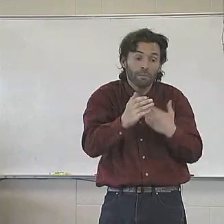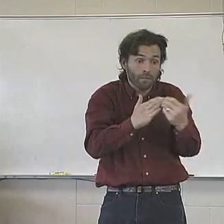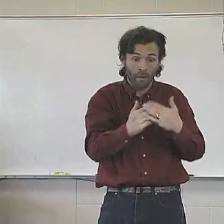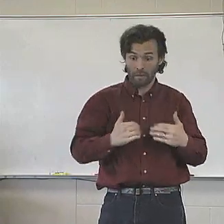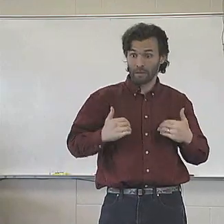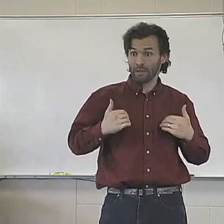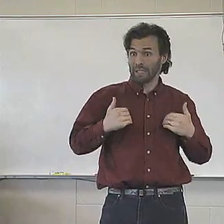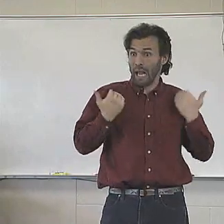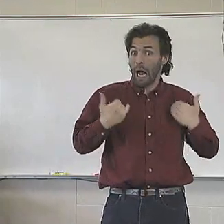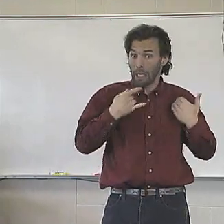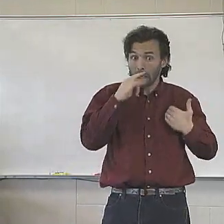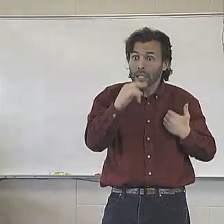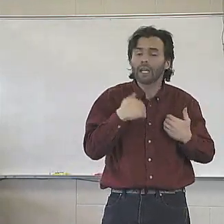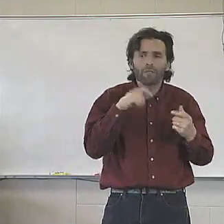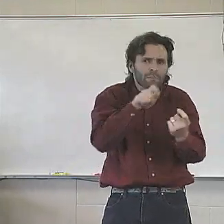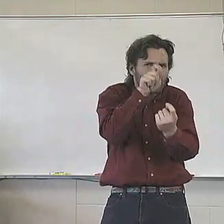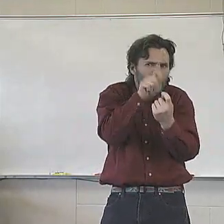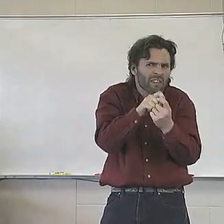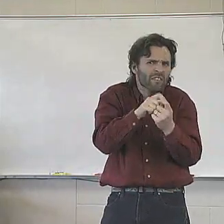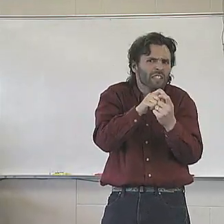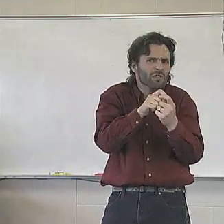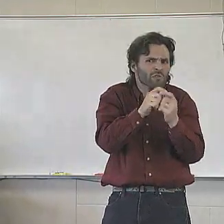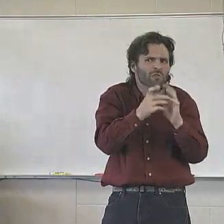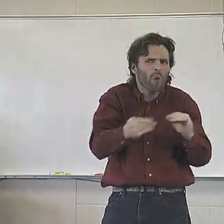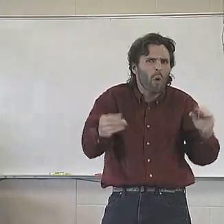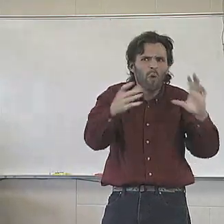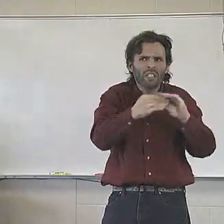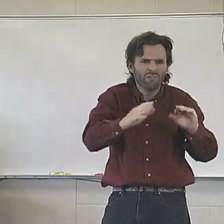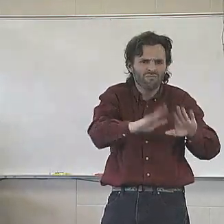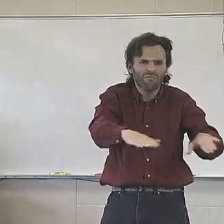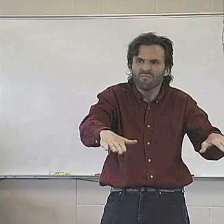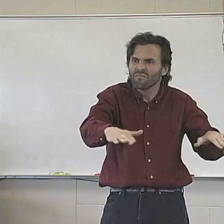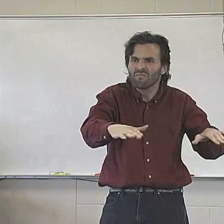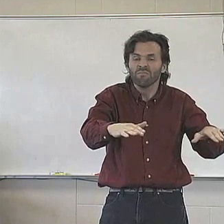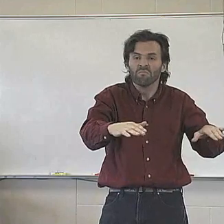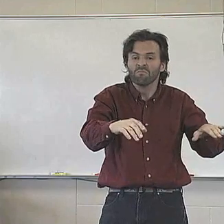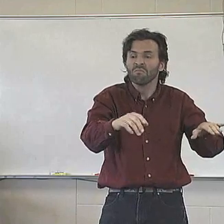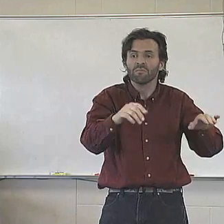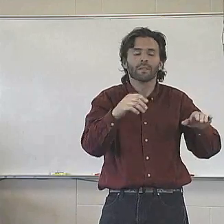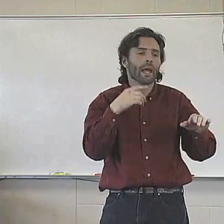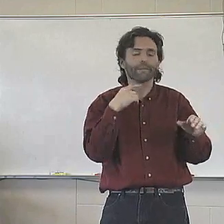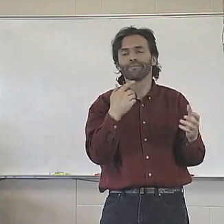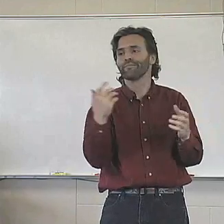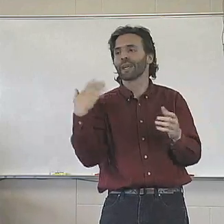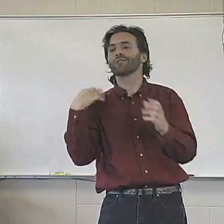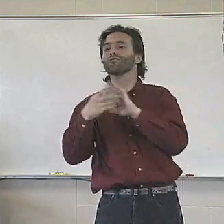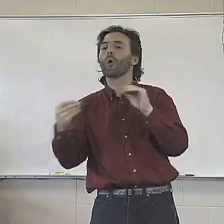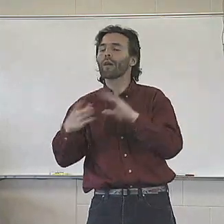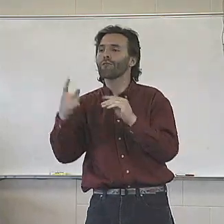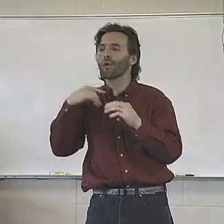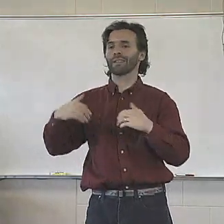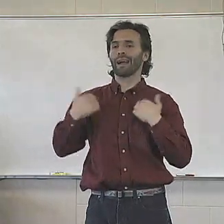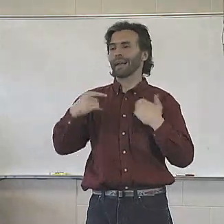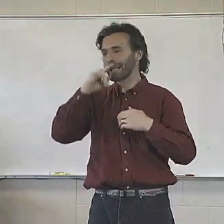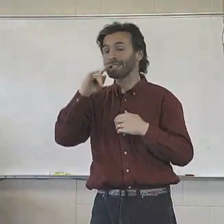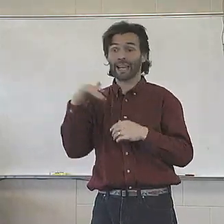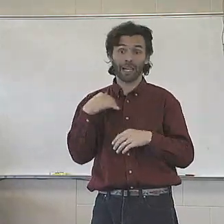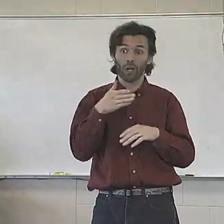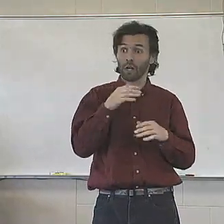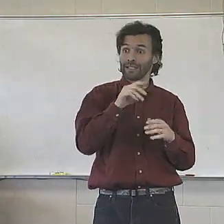certain kinds of stories that you would tell just when all the little kids were also awake, like after school, right? The shows